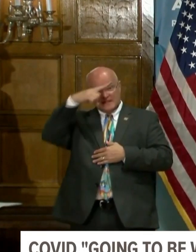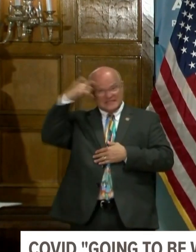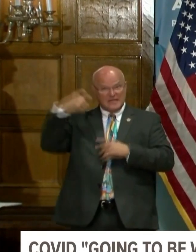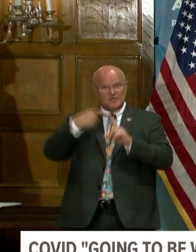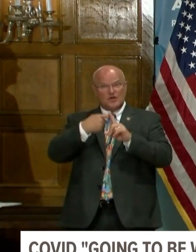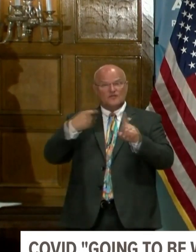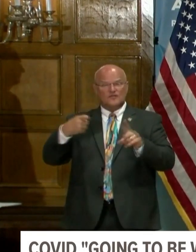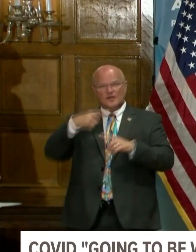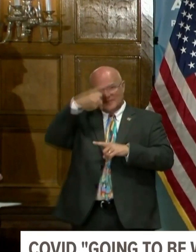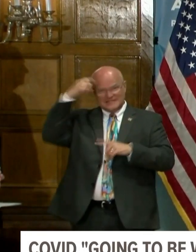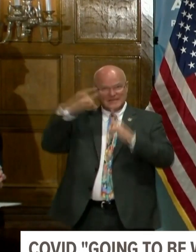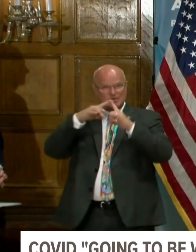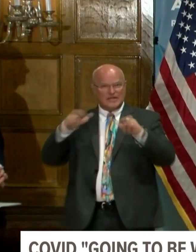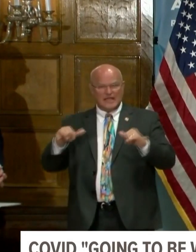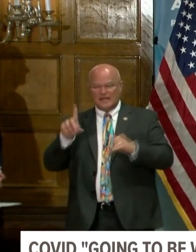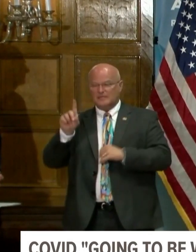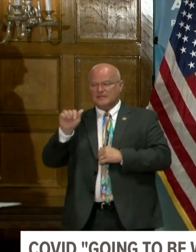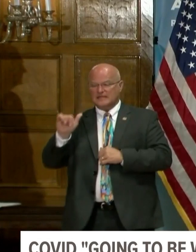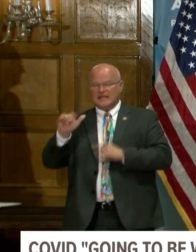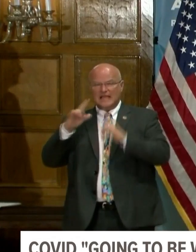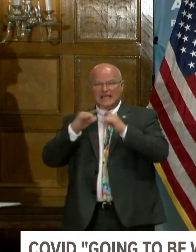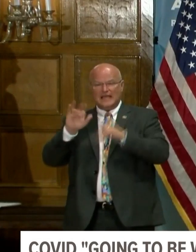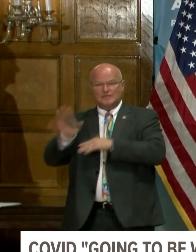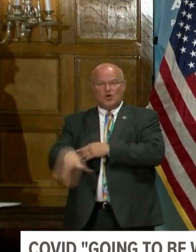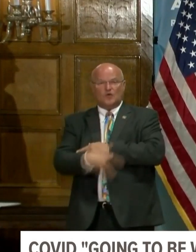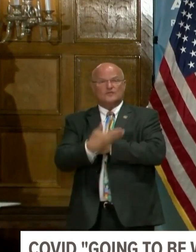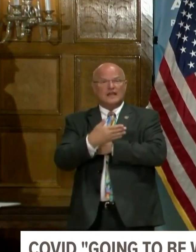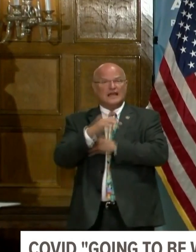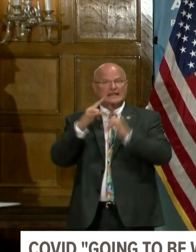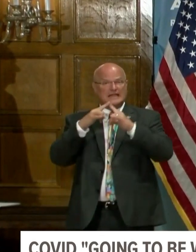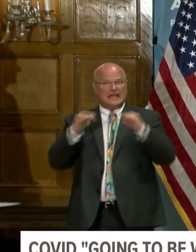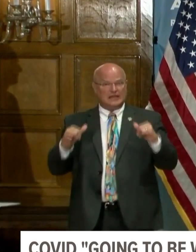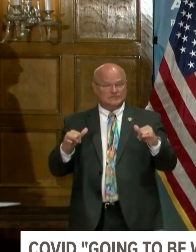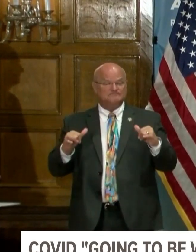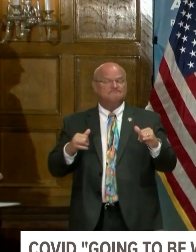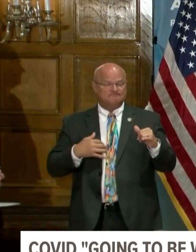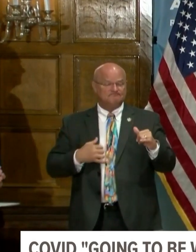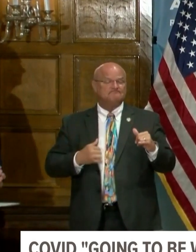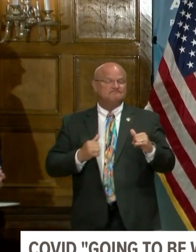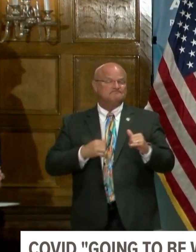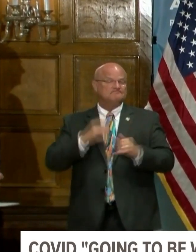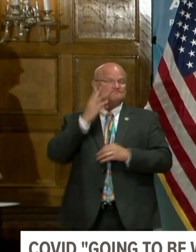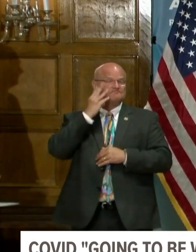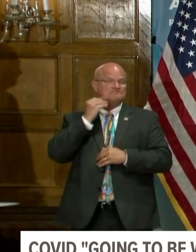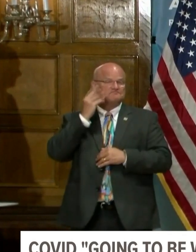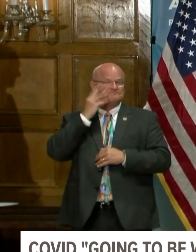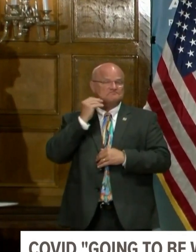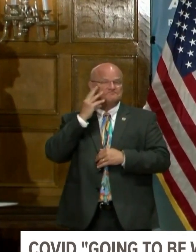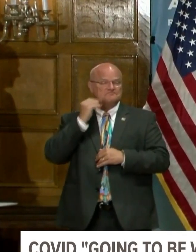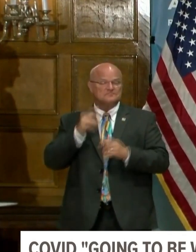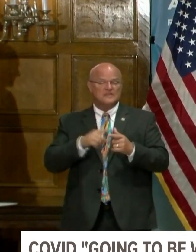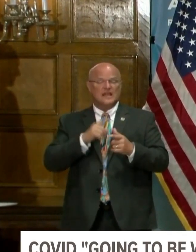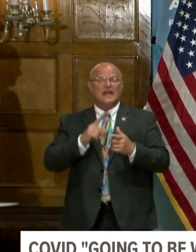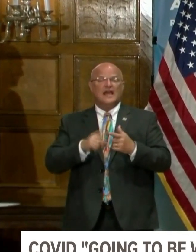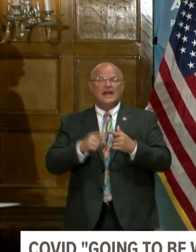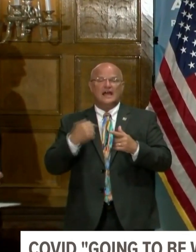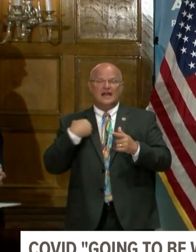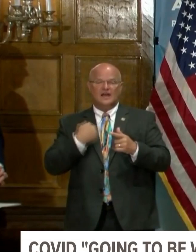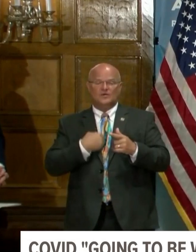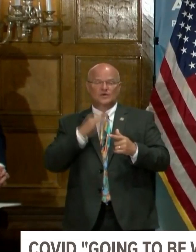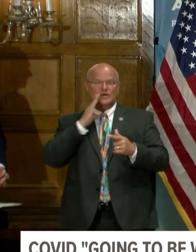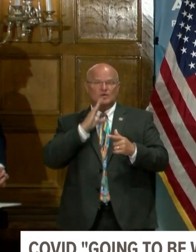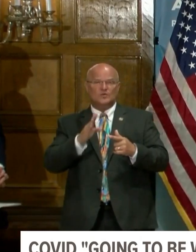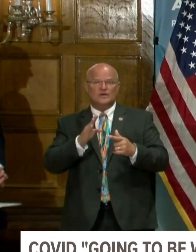from our summer camps, both our day camps and our overnight camps, and we will be implementing the